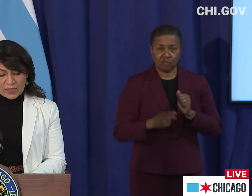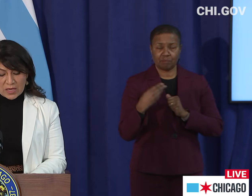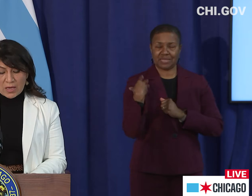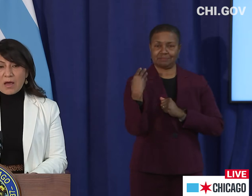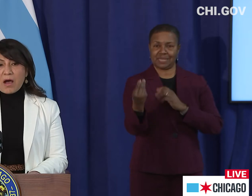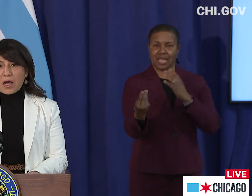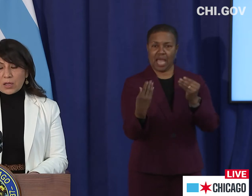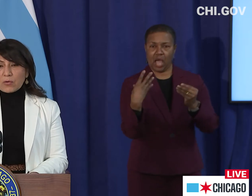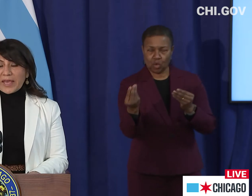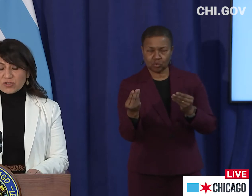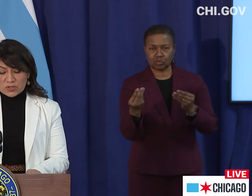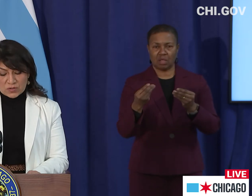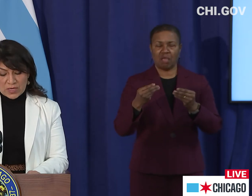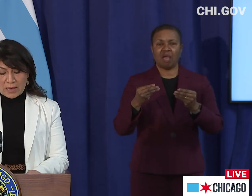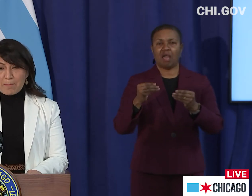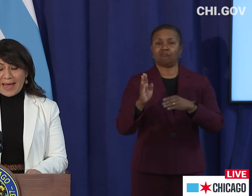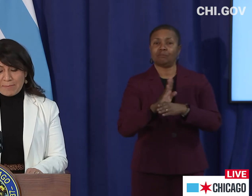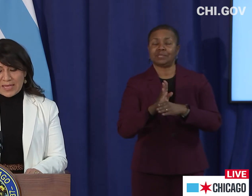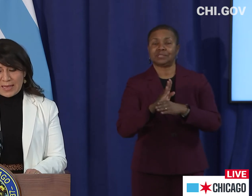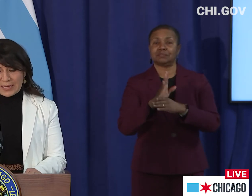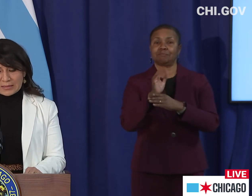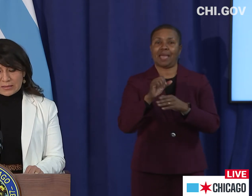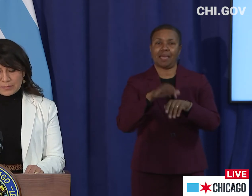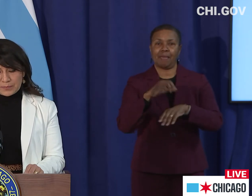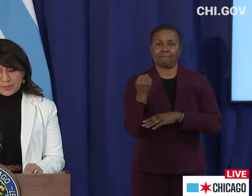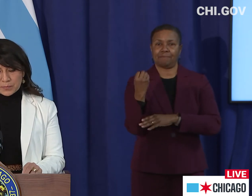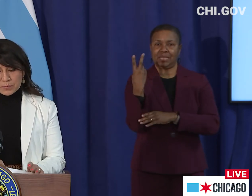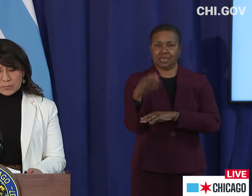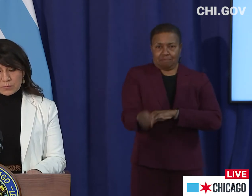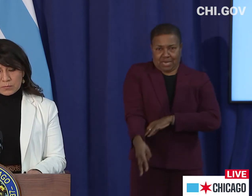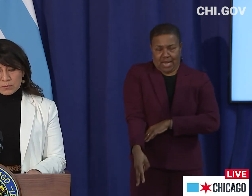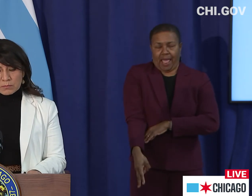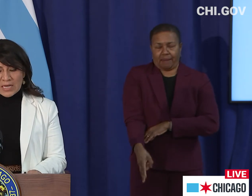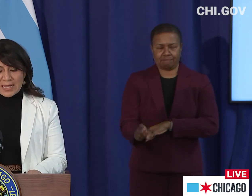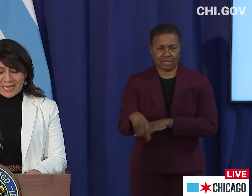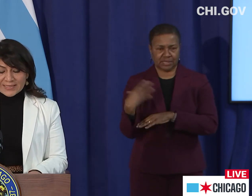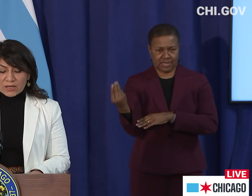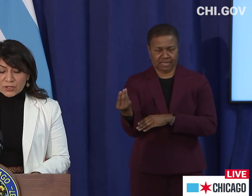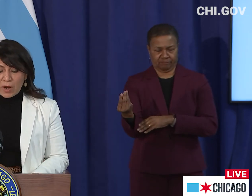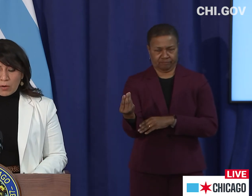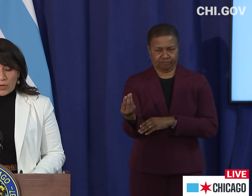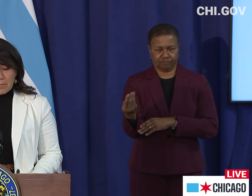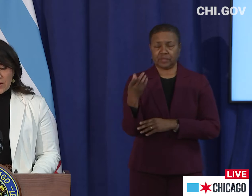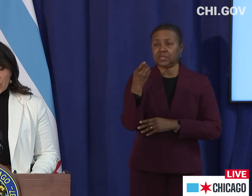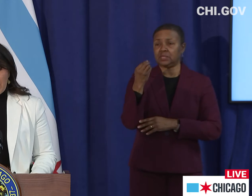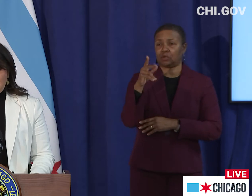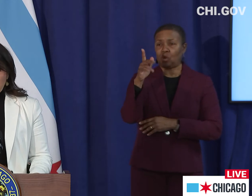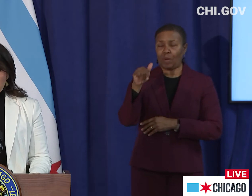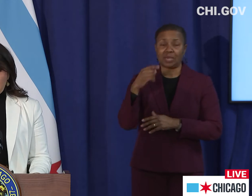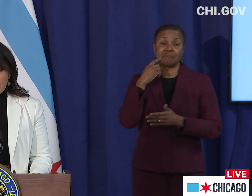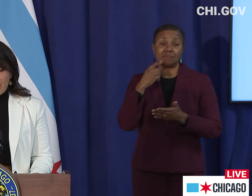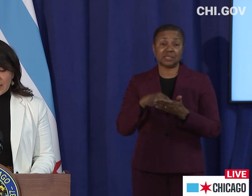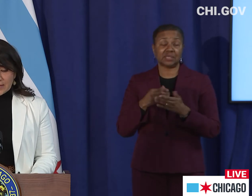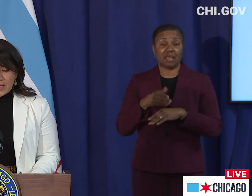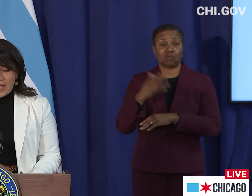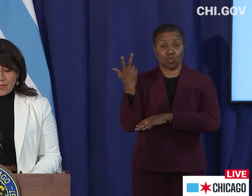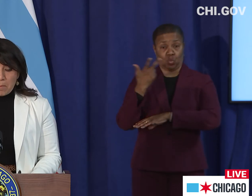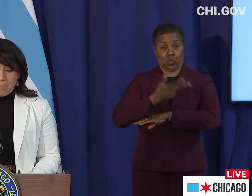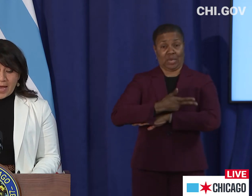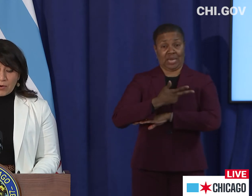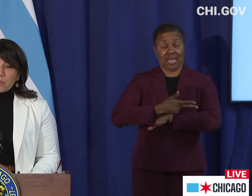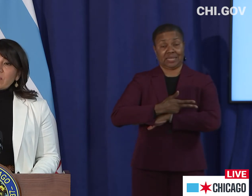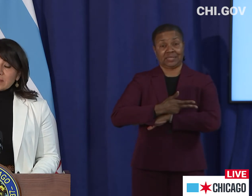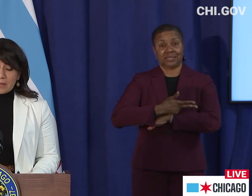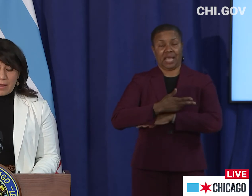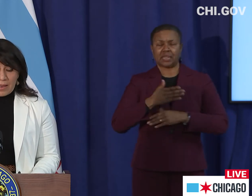out of the locations by midnight. As Dr. Arwady mentioned, after 3 days at